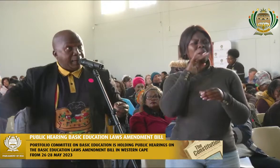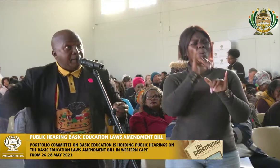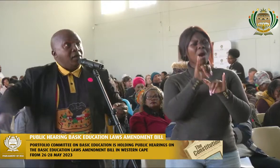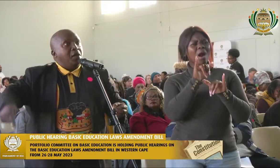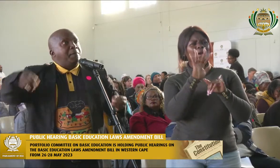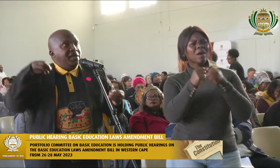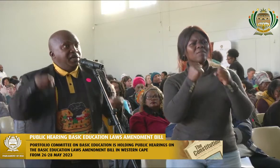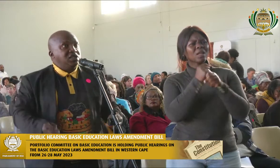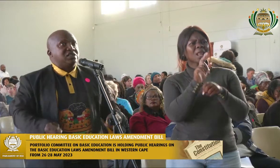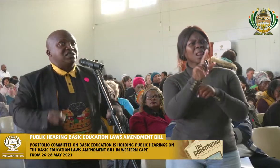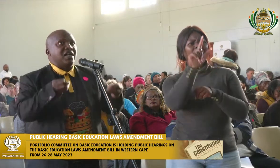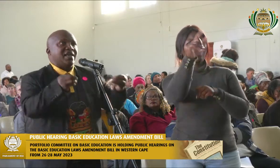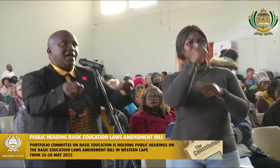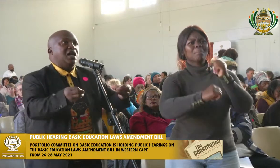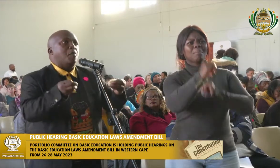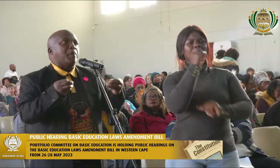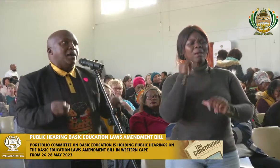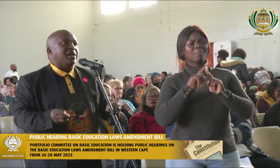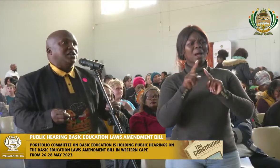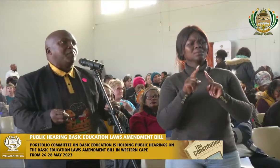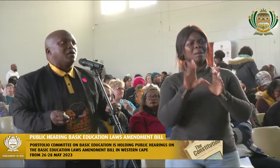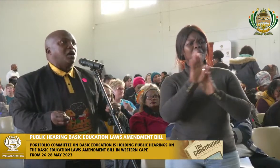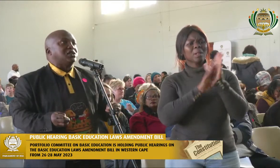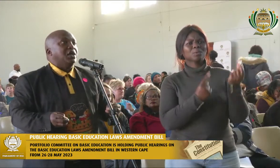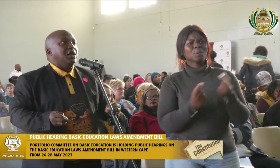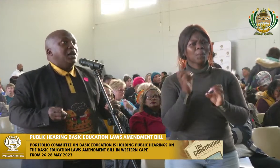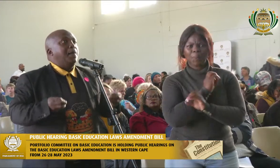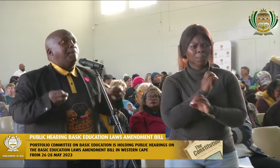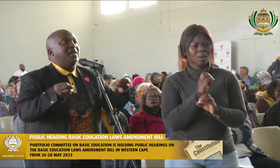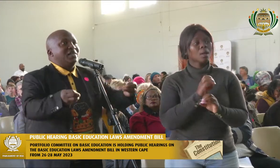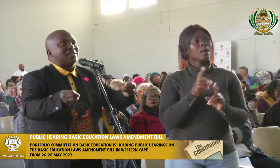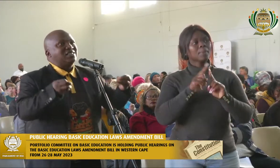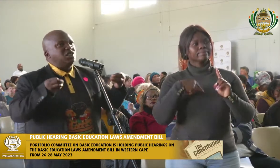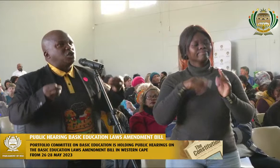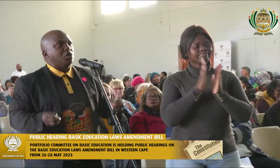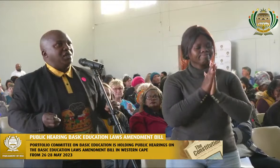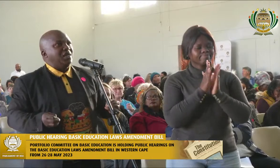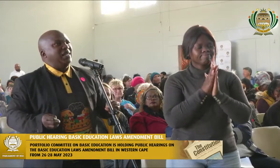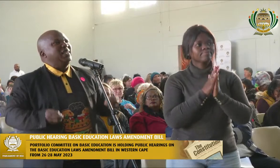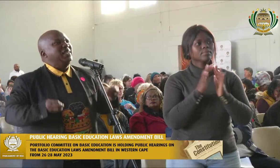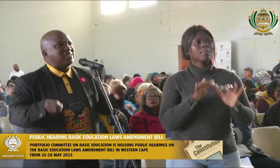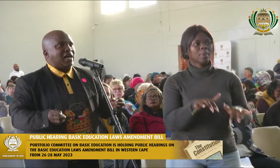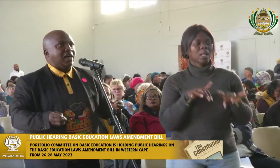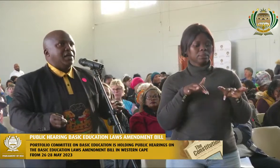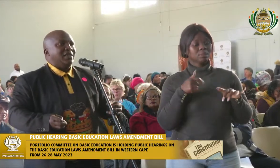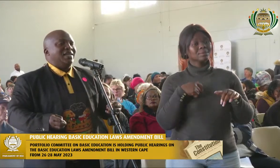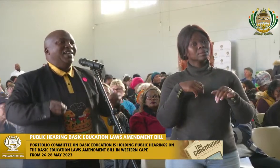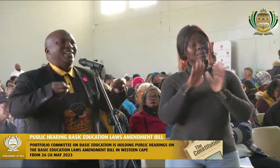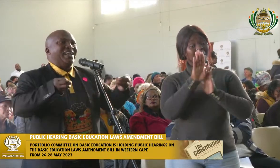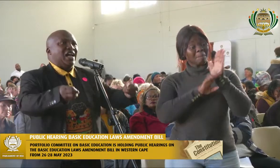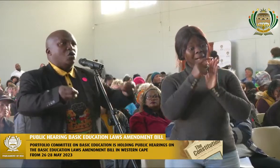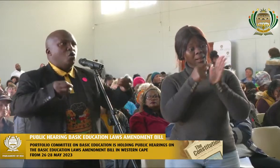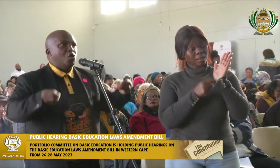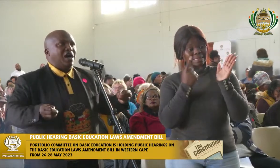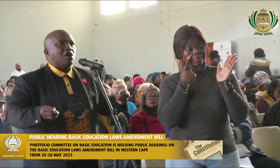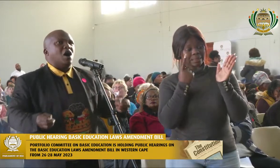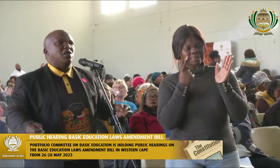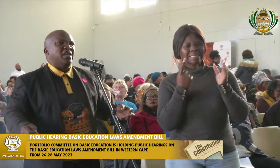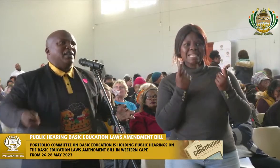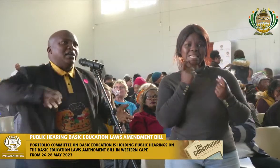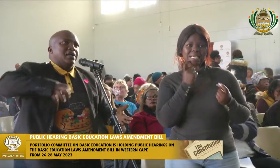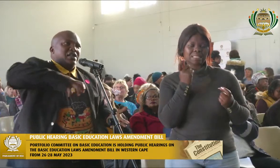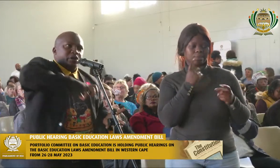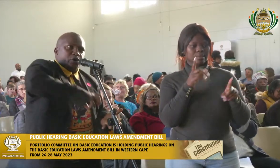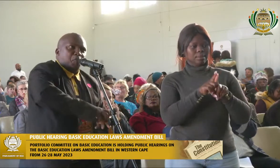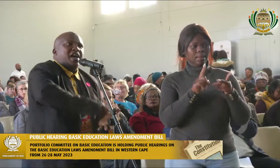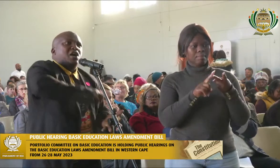to come. Please siyacela kwipalamente because le bill xa siyijongile iza nendlela lula